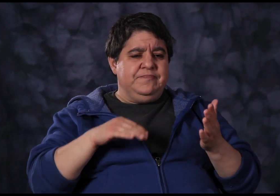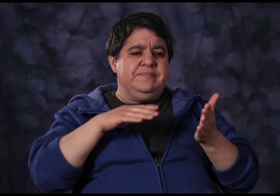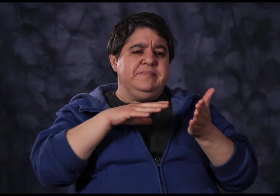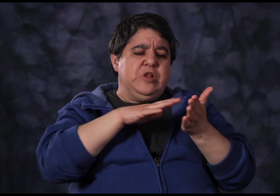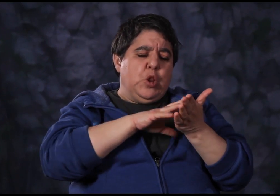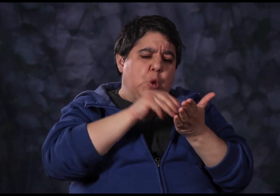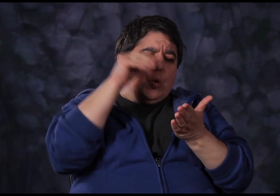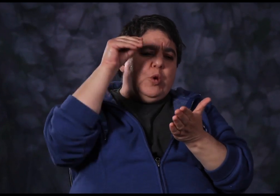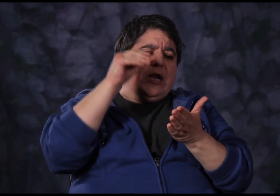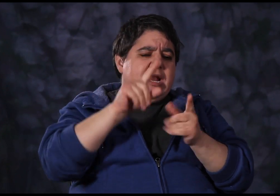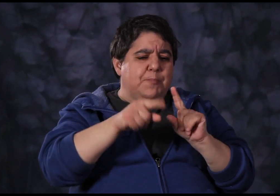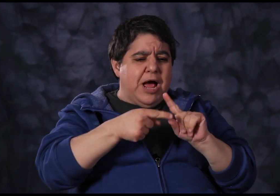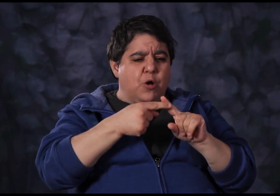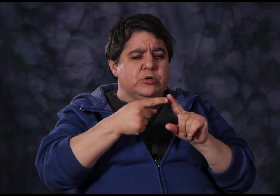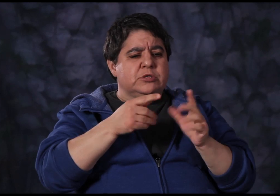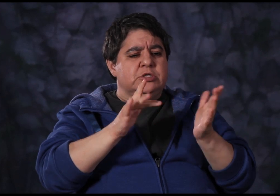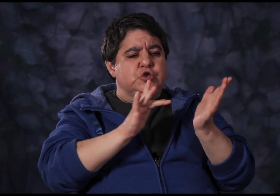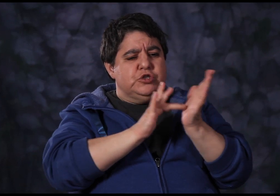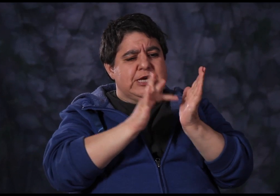And then, when I was 7,